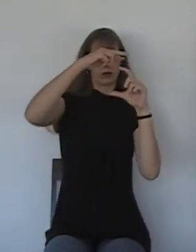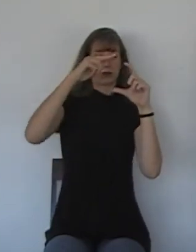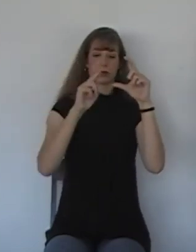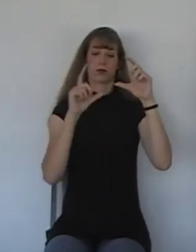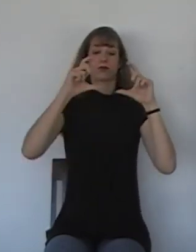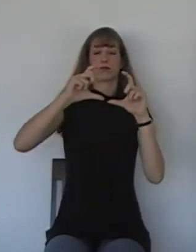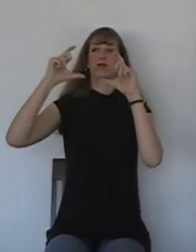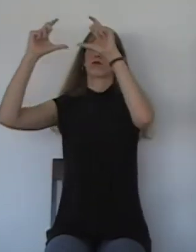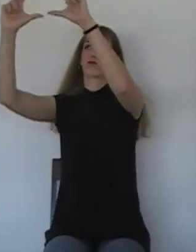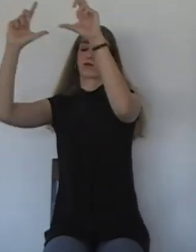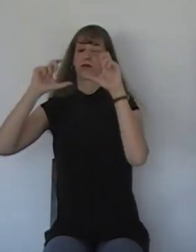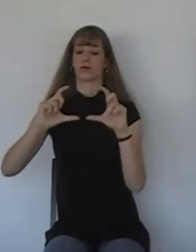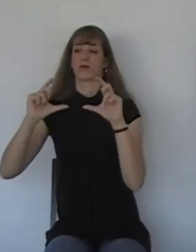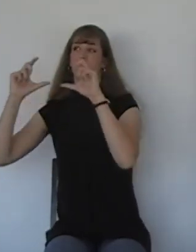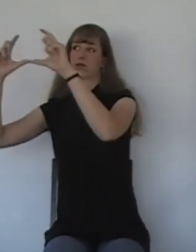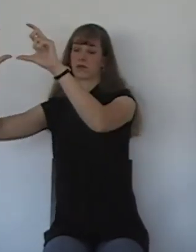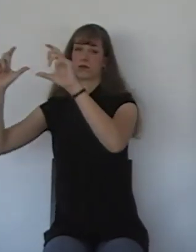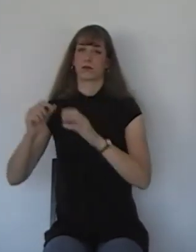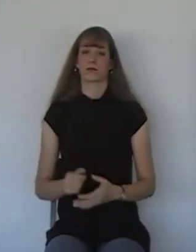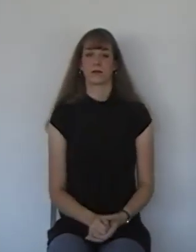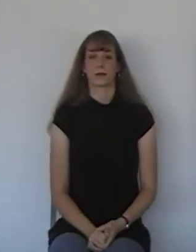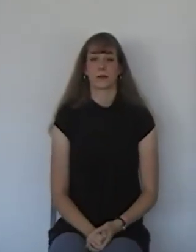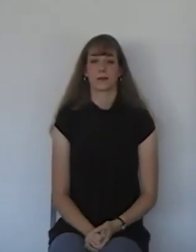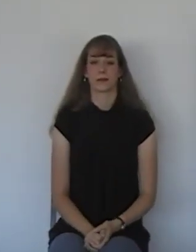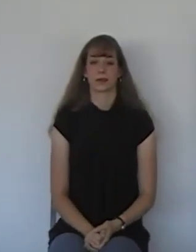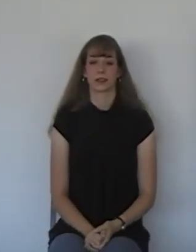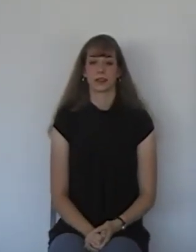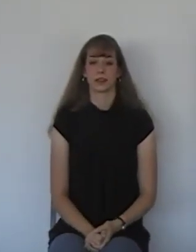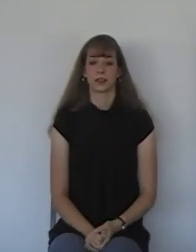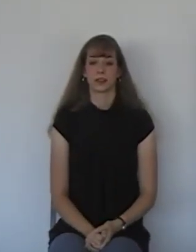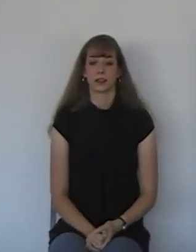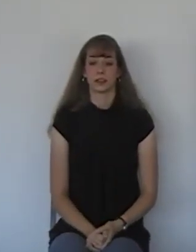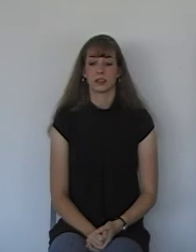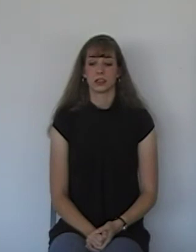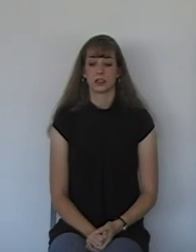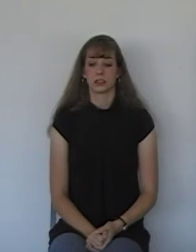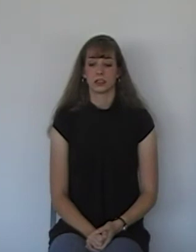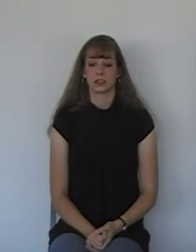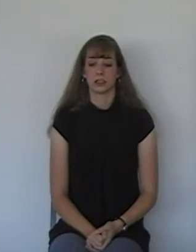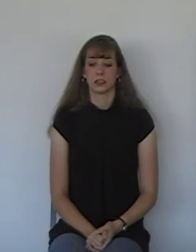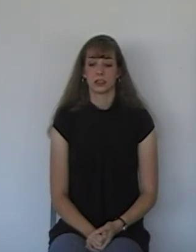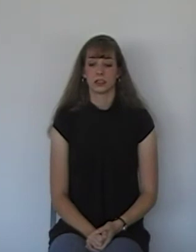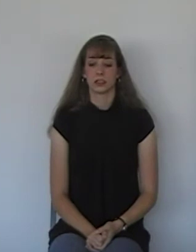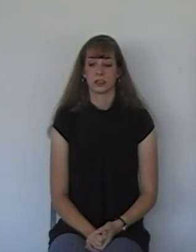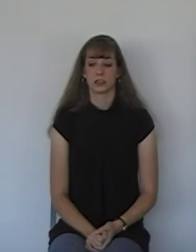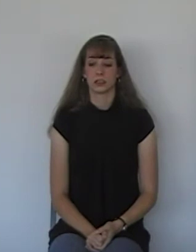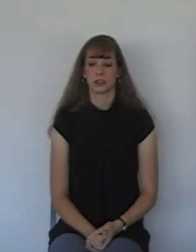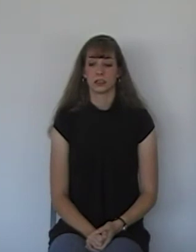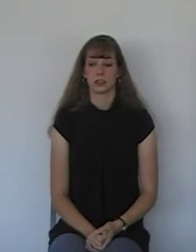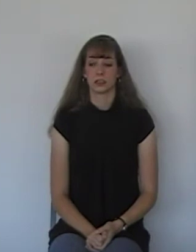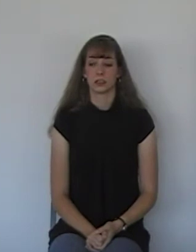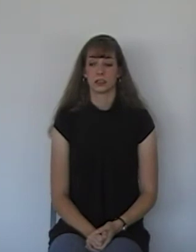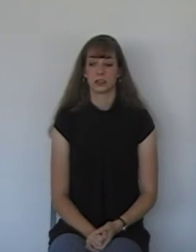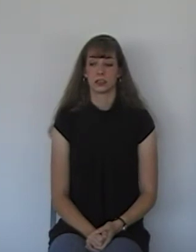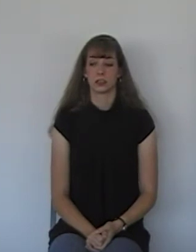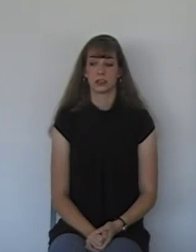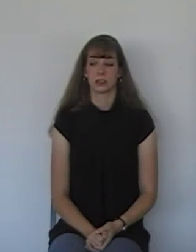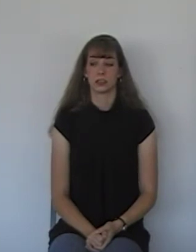Then they take tape called line tape, which is a little black line, and it outlines each photo so that it'll make the